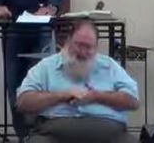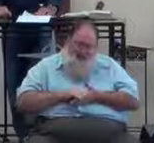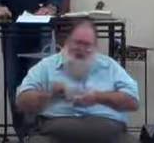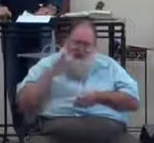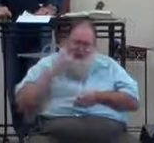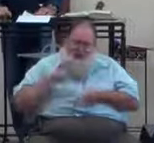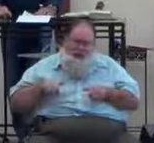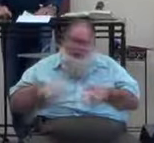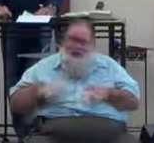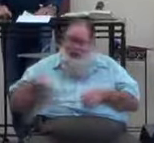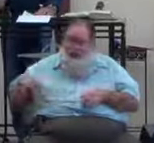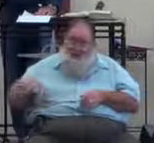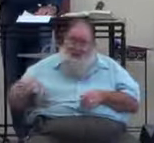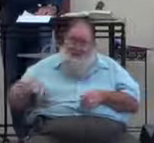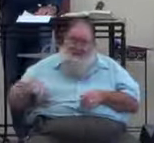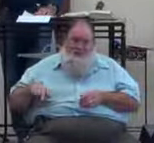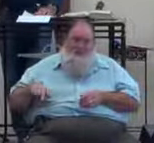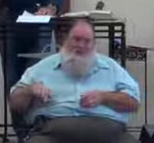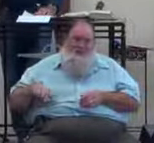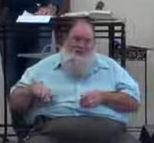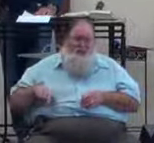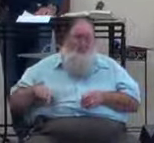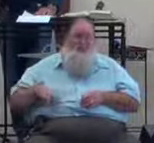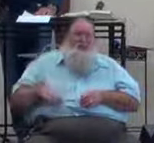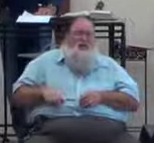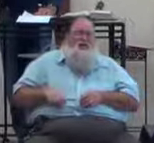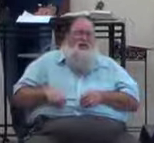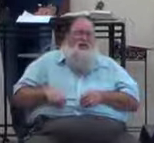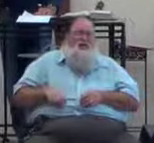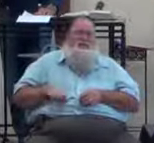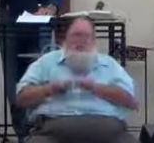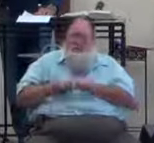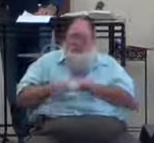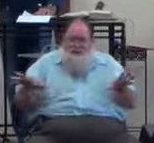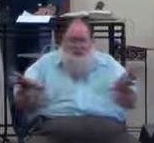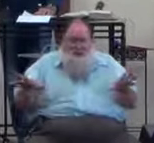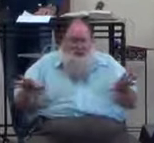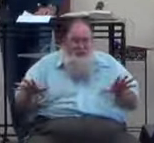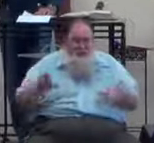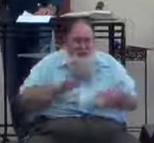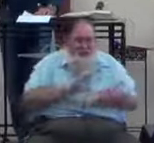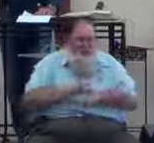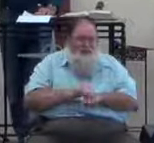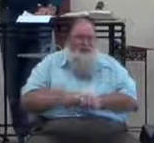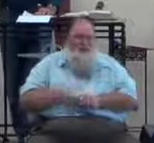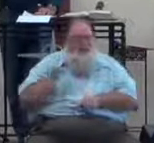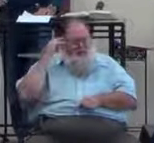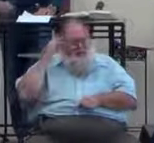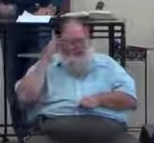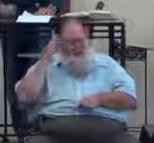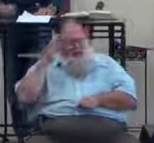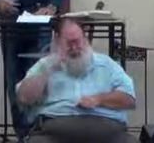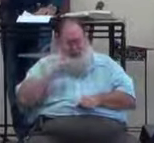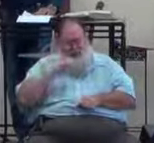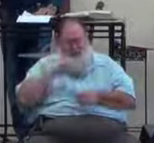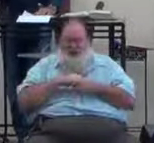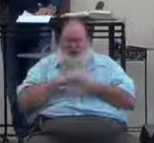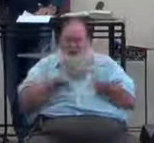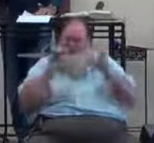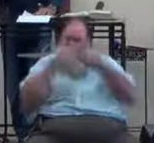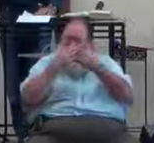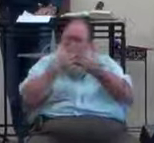church. And there are so many times we question our God. If you're a God in heaven and love us like you claim you do,